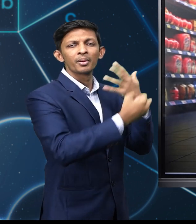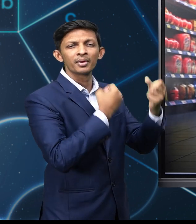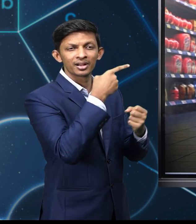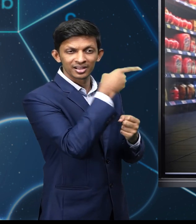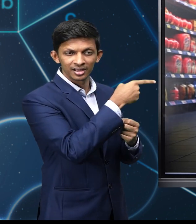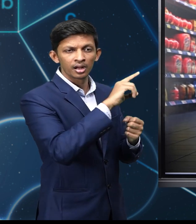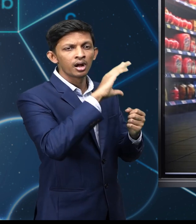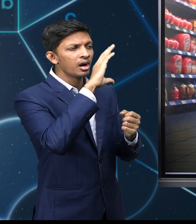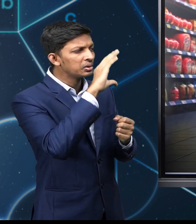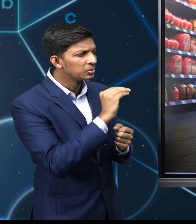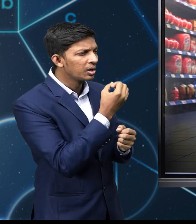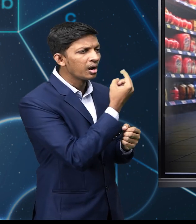last for less number of days.